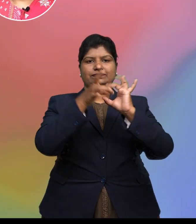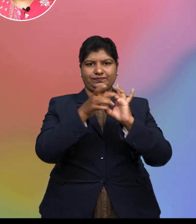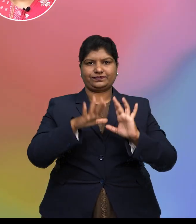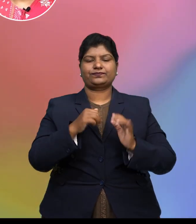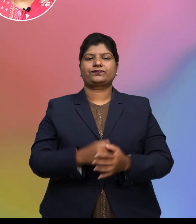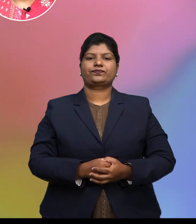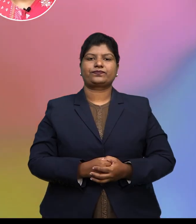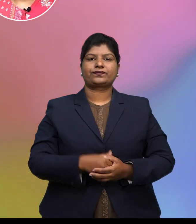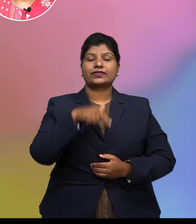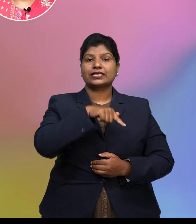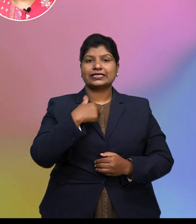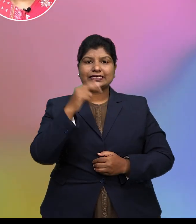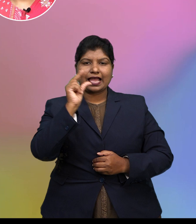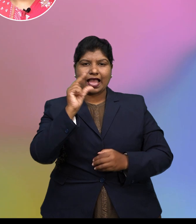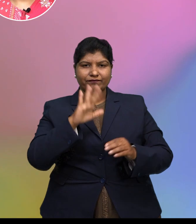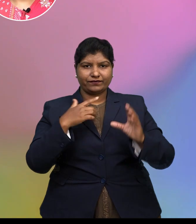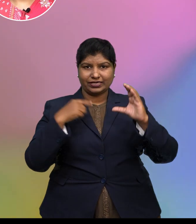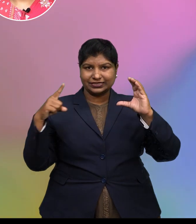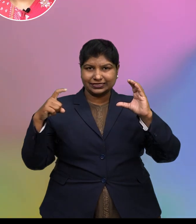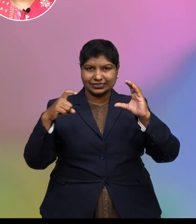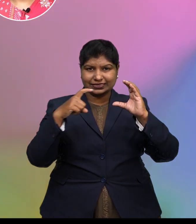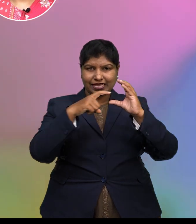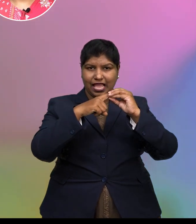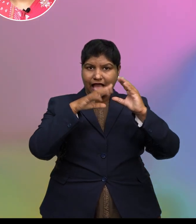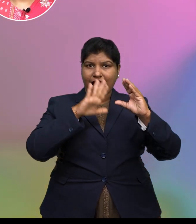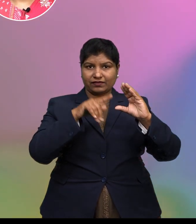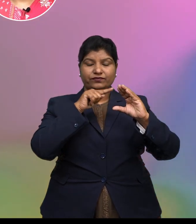The fertilized egg